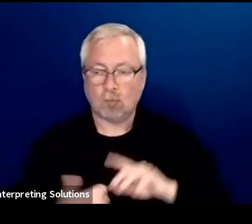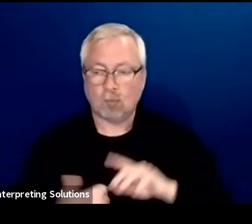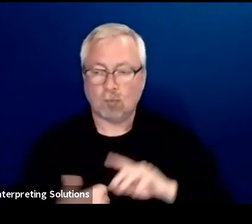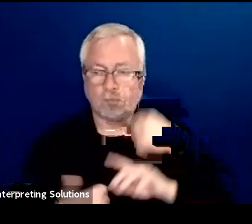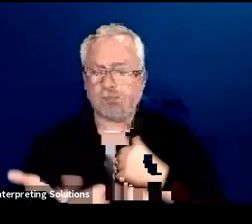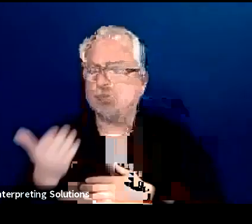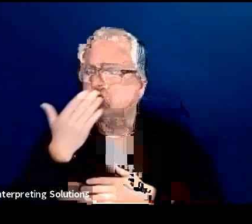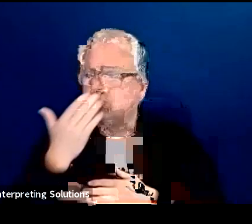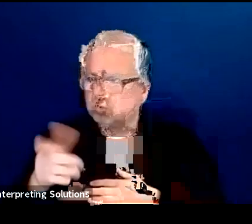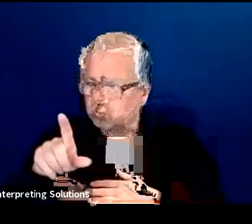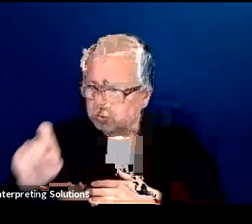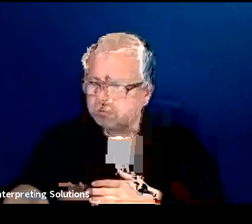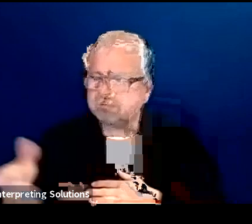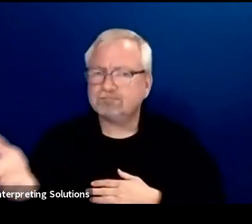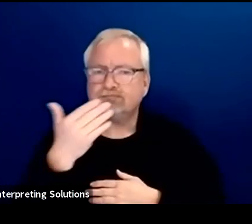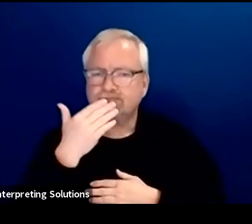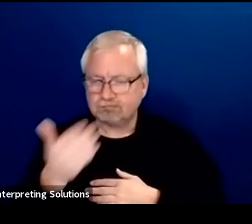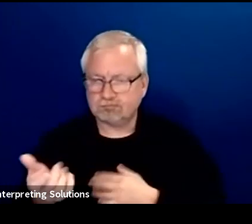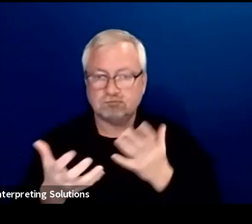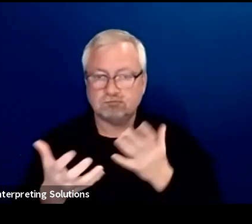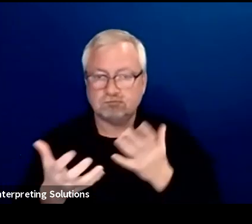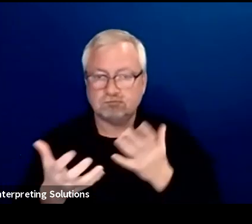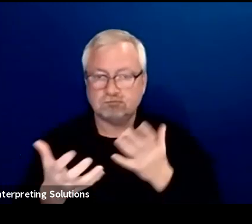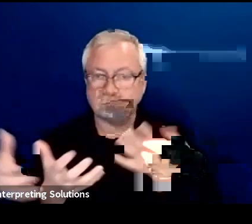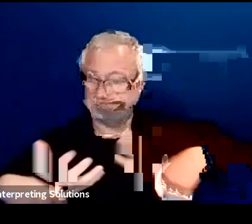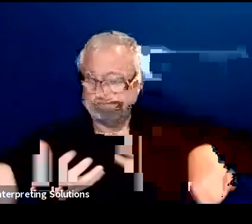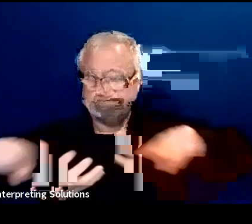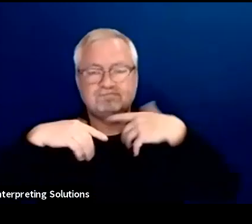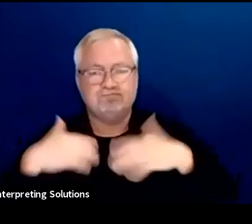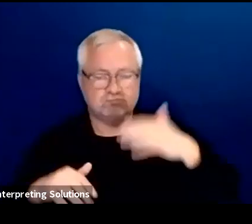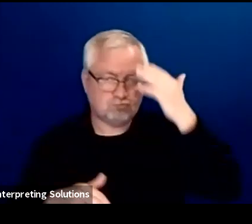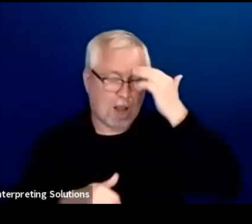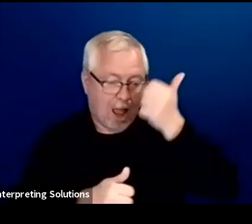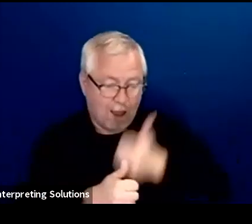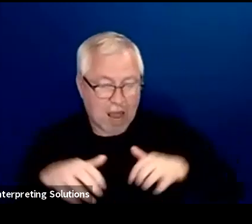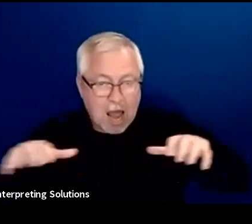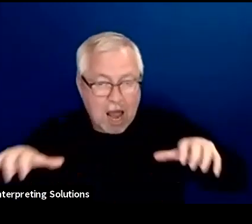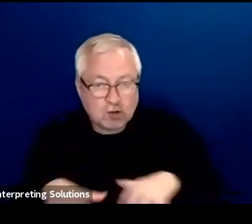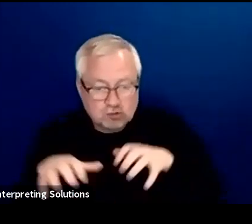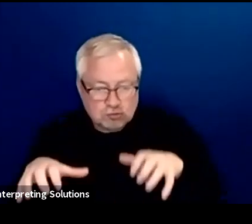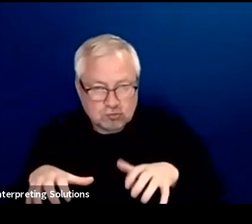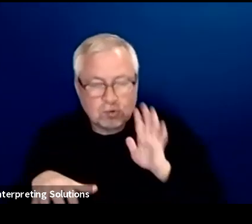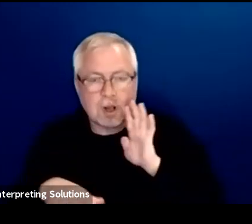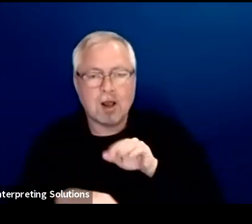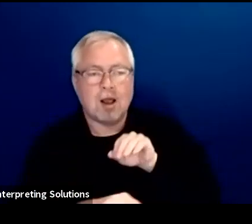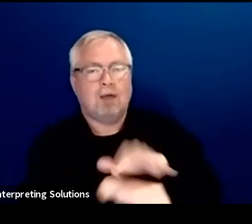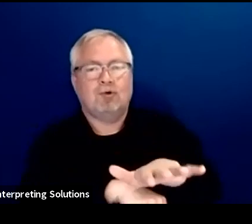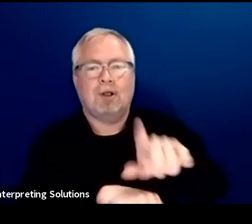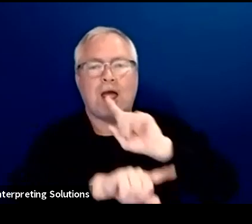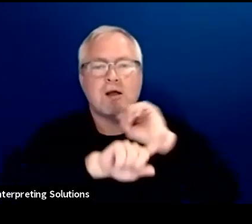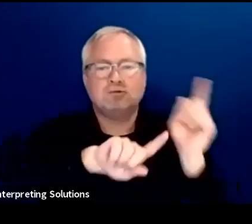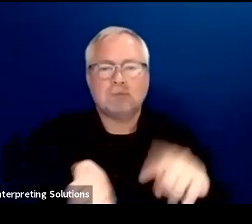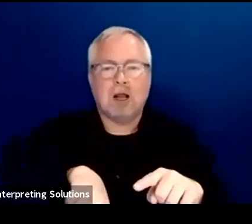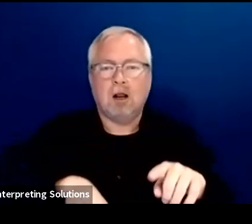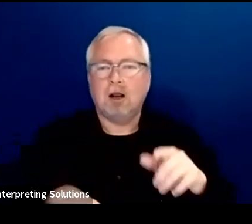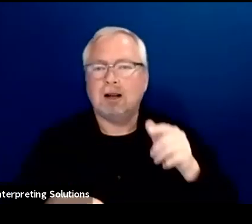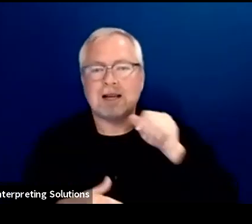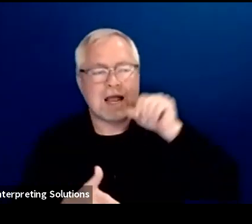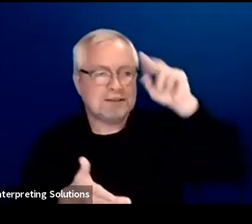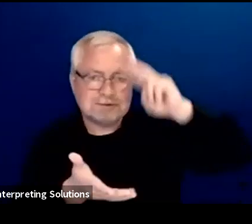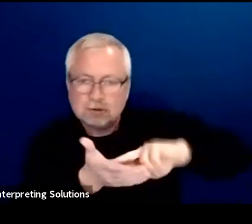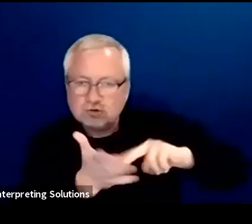for there's another action and be careful about his unintended consequences and trying to weigh those